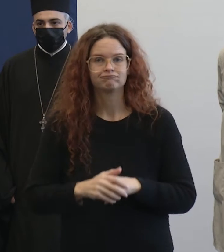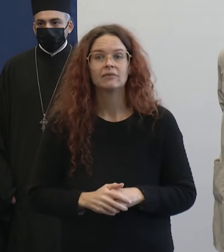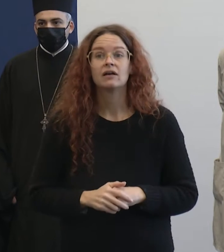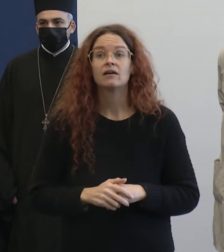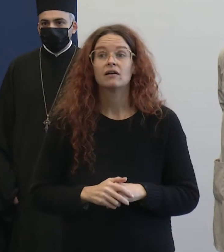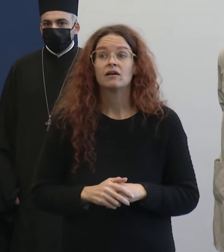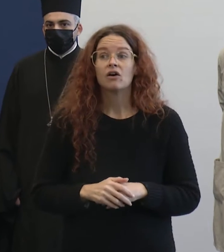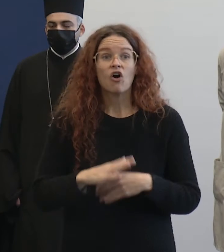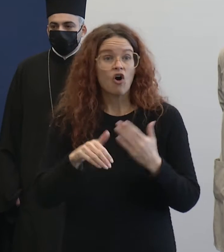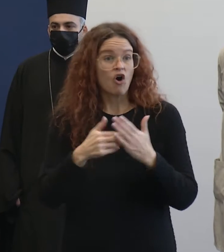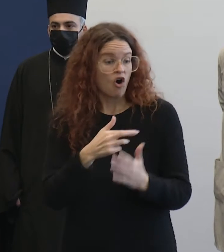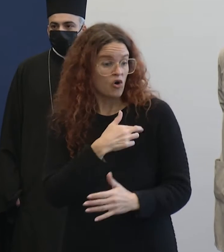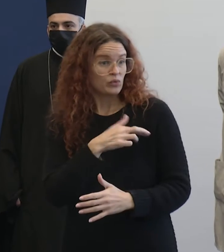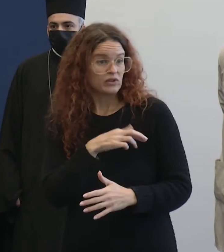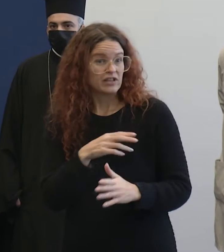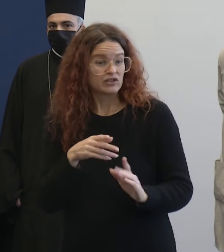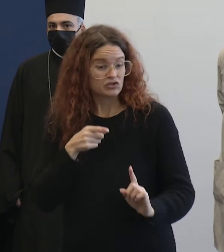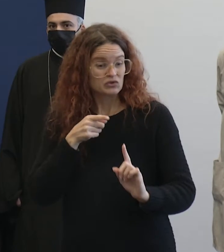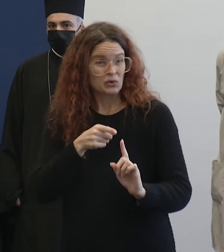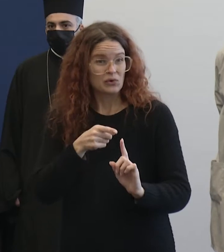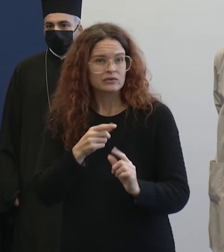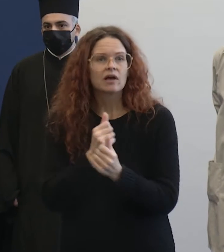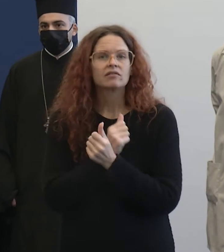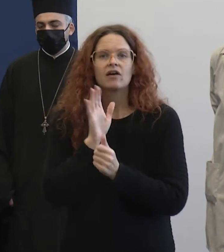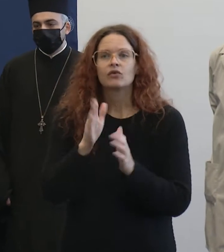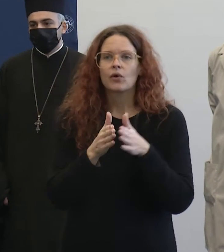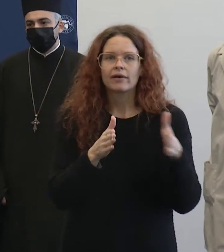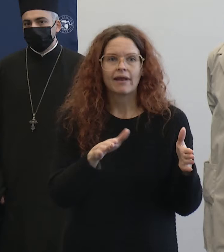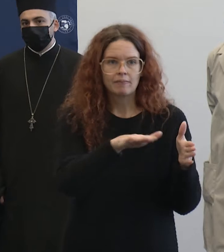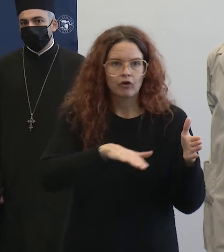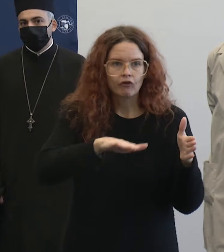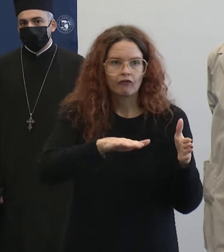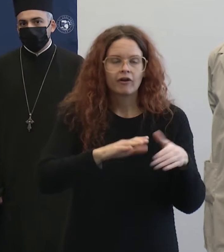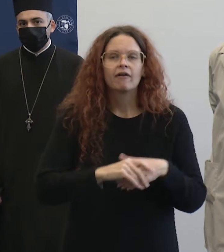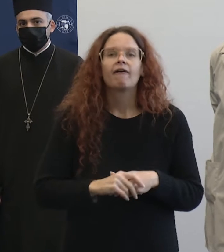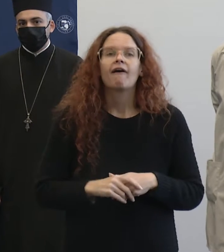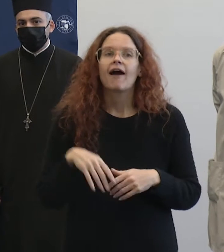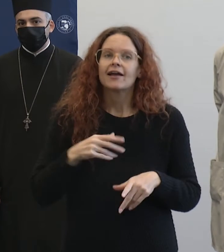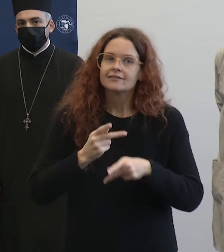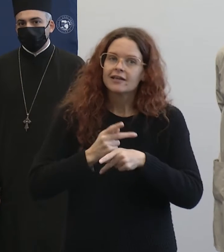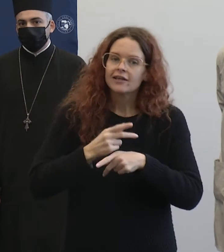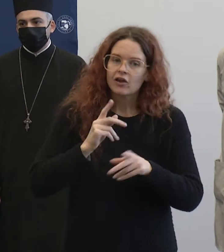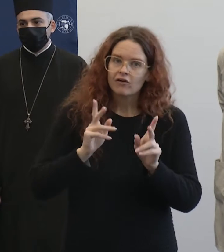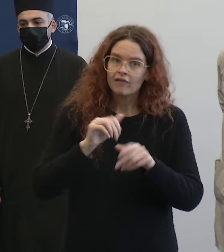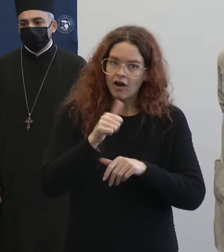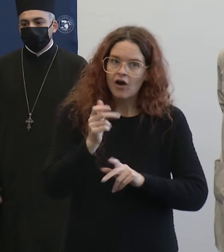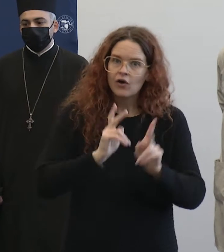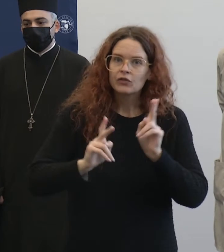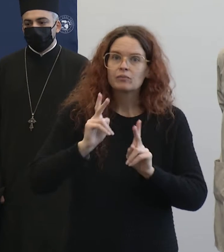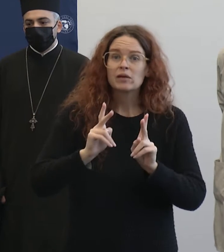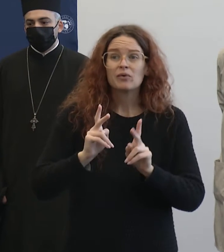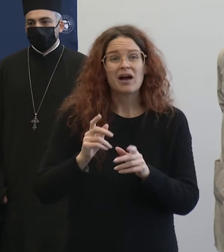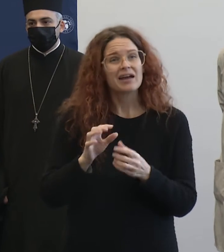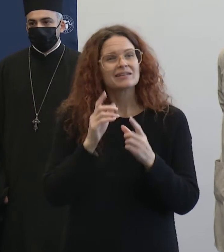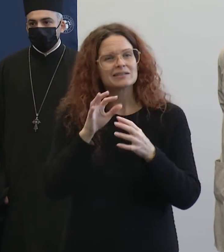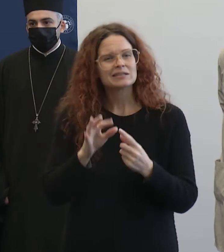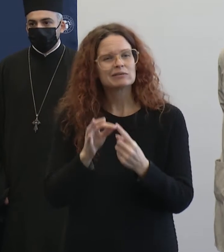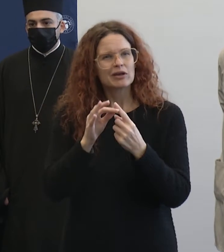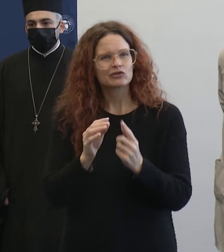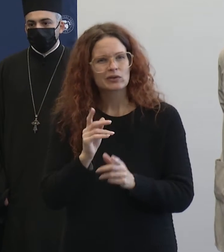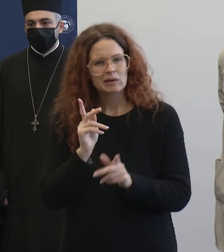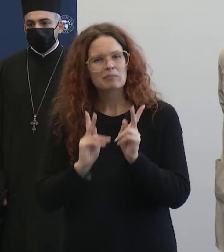tenets of every religion around the world is to love your neighbor and to take care of those around you, particularly those who are most in need. And so by